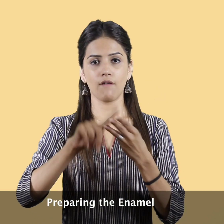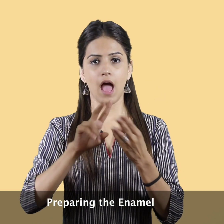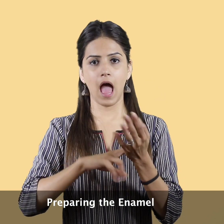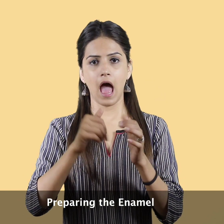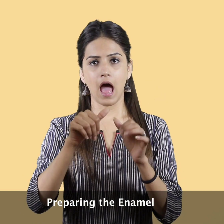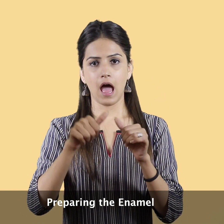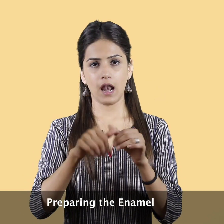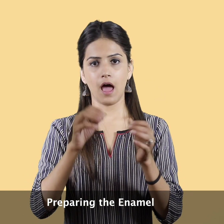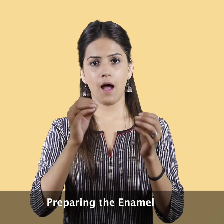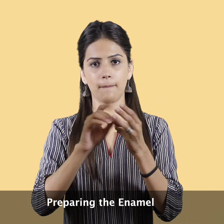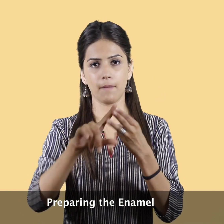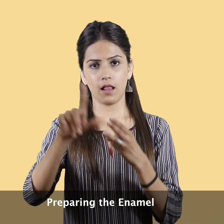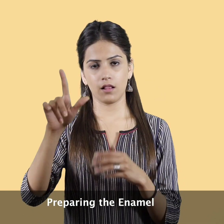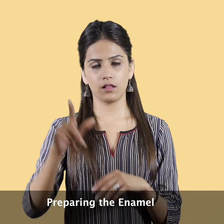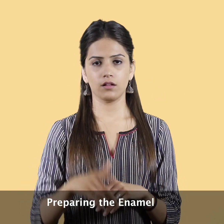Preparing the enamel.